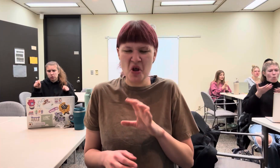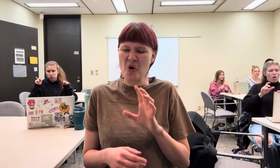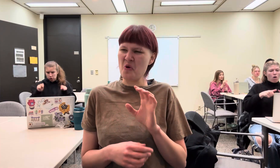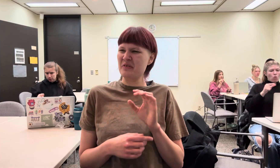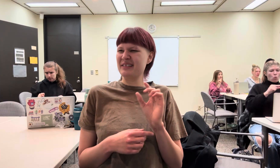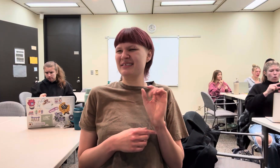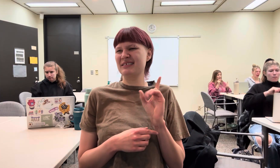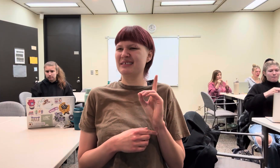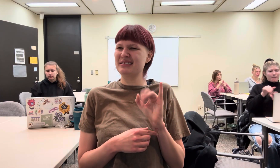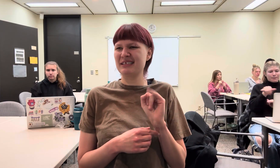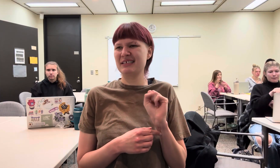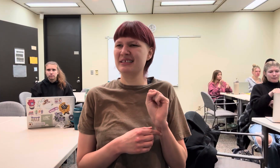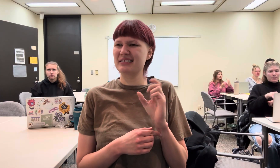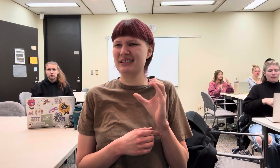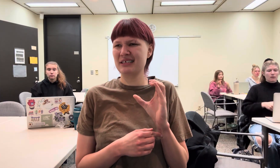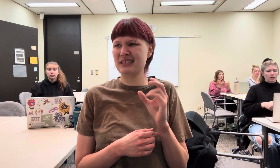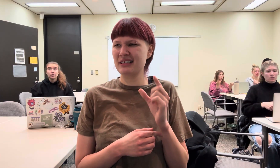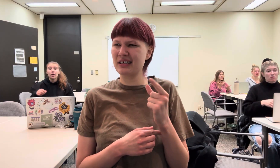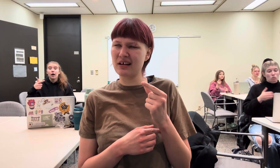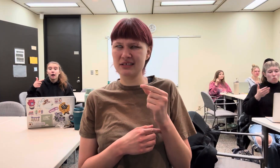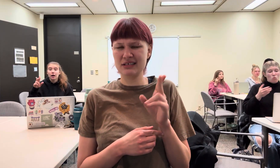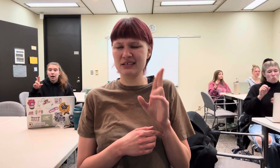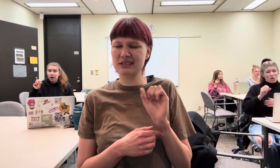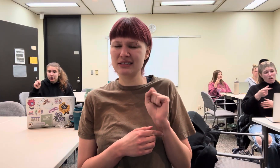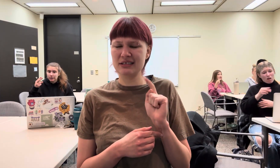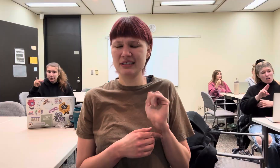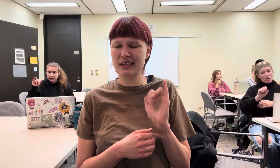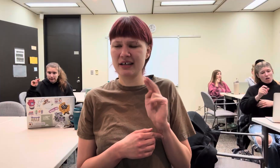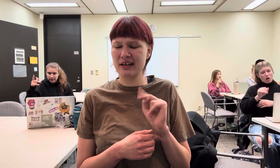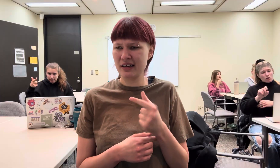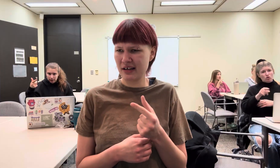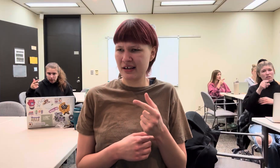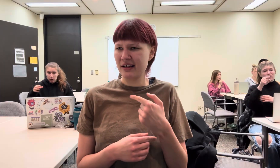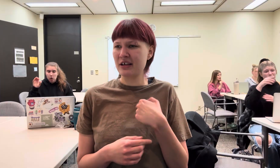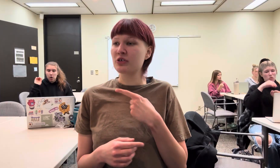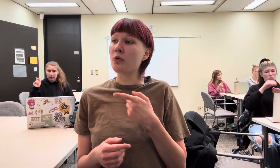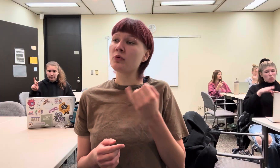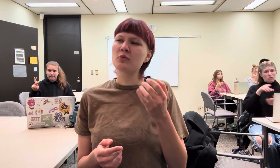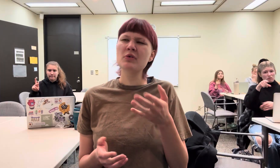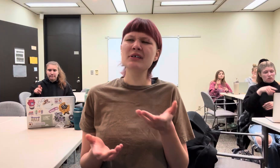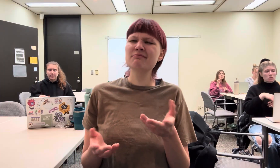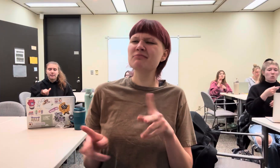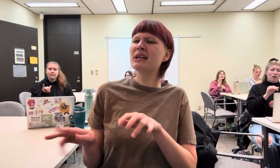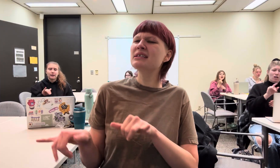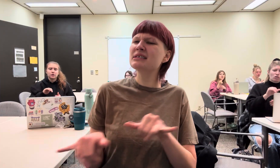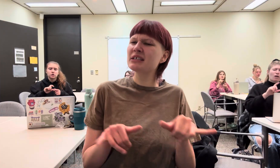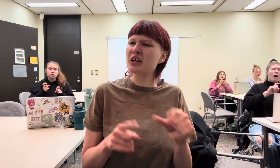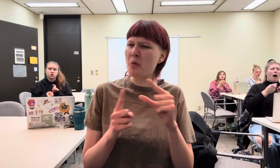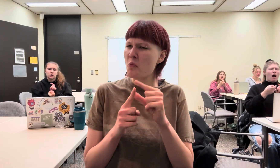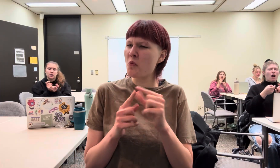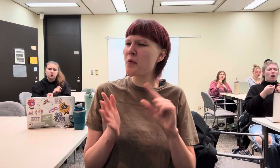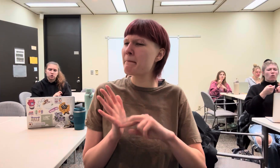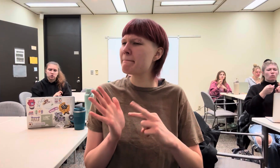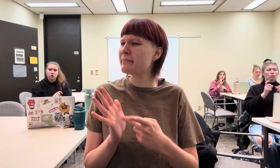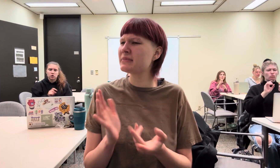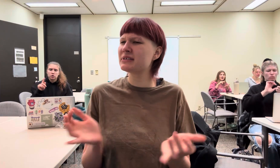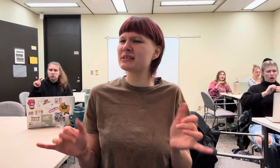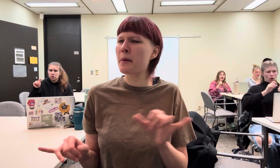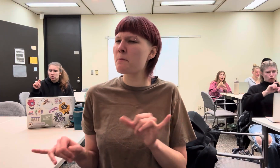change. Gushing. Okay, so if it's gushing, how does that change the tone? That changes it fast. Coming out faster. What